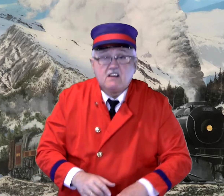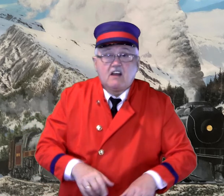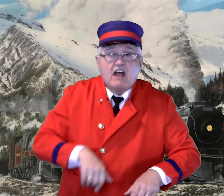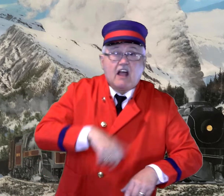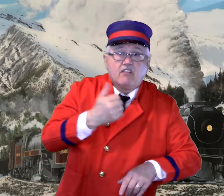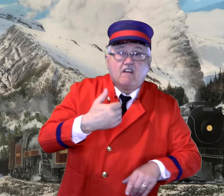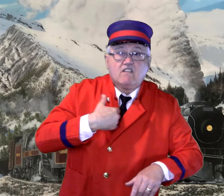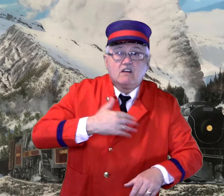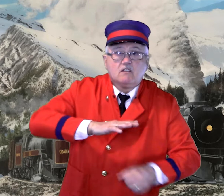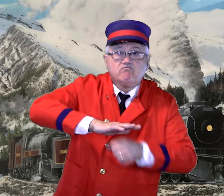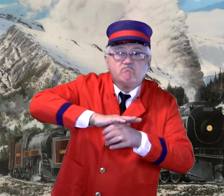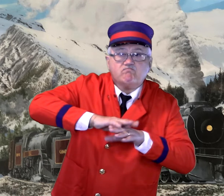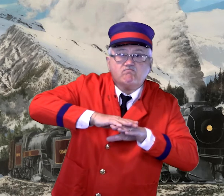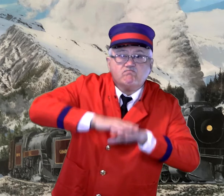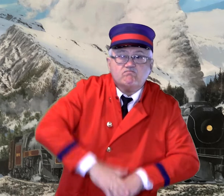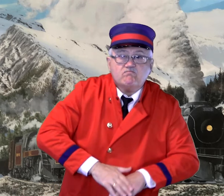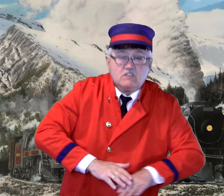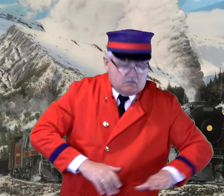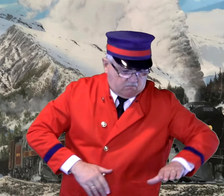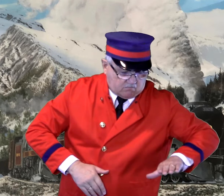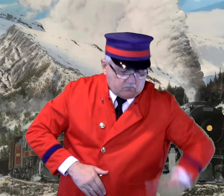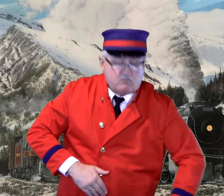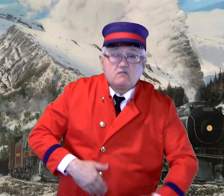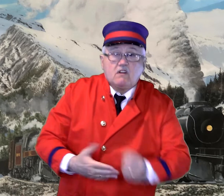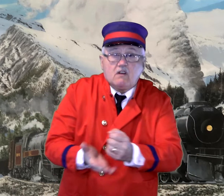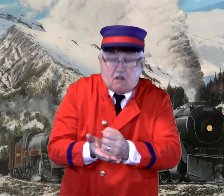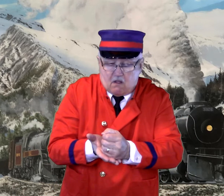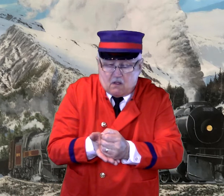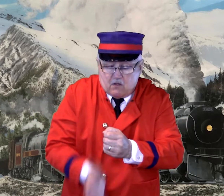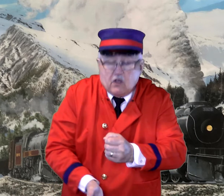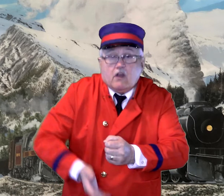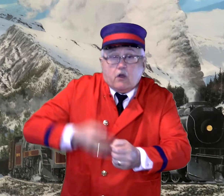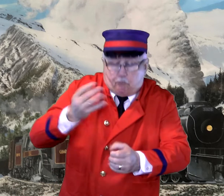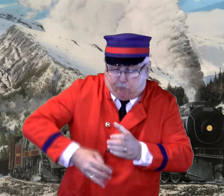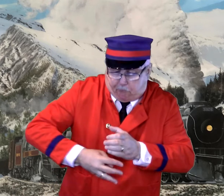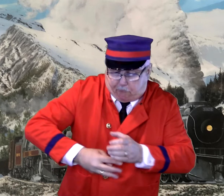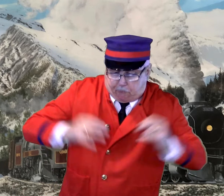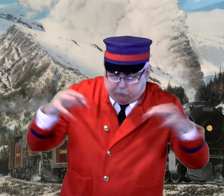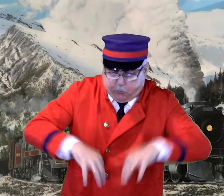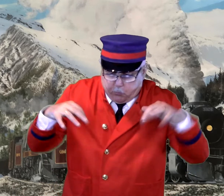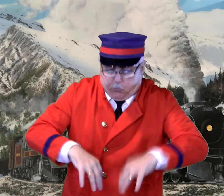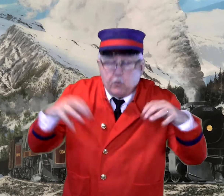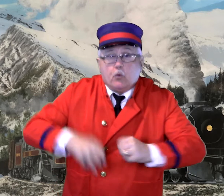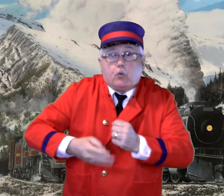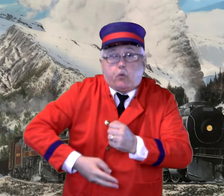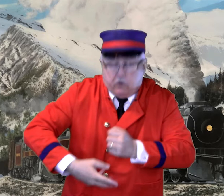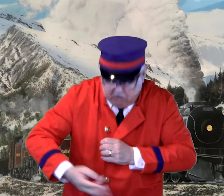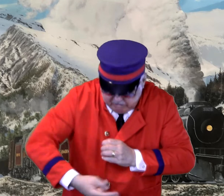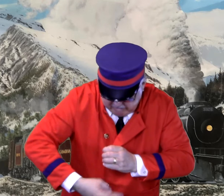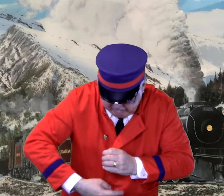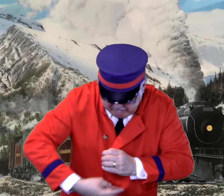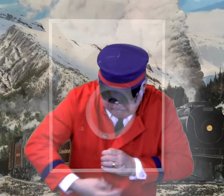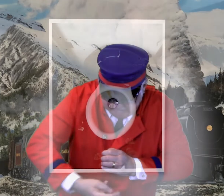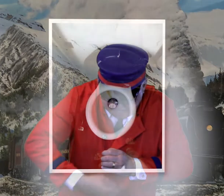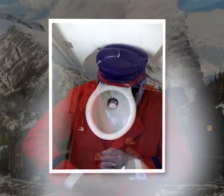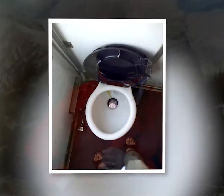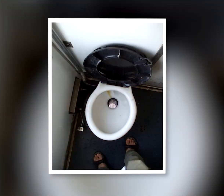beside the toilet, there's a pedal, and that push pedal opens the flapper valve and water runs down